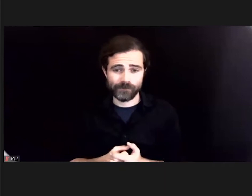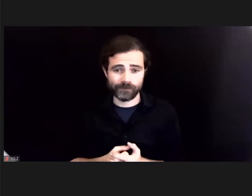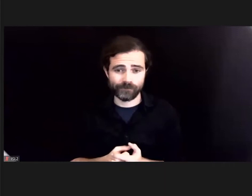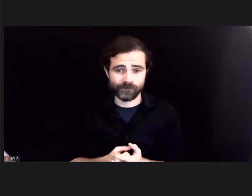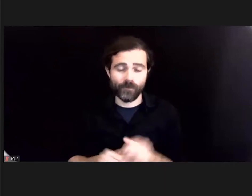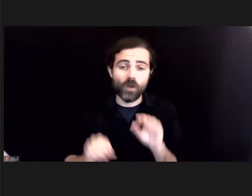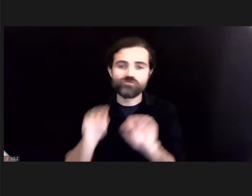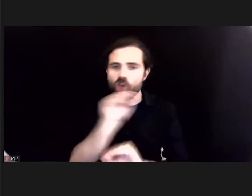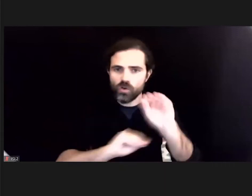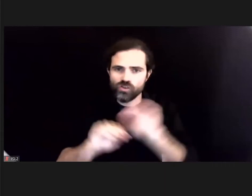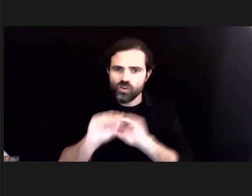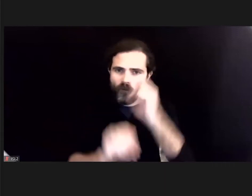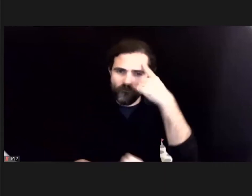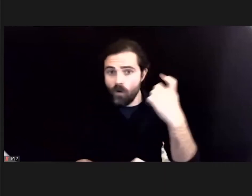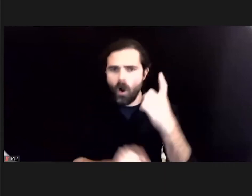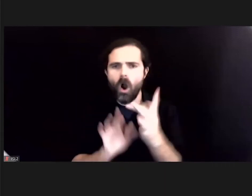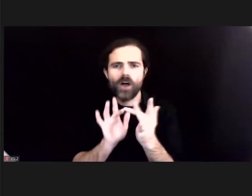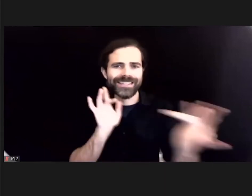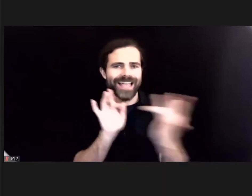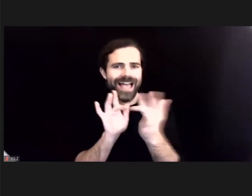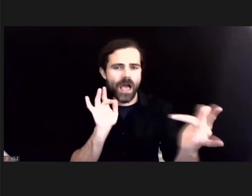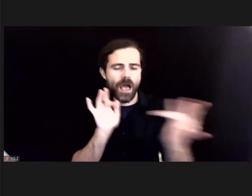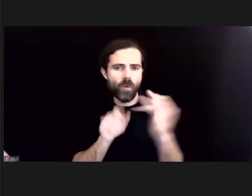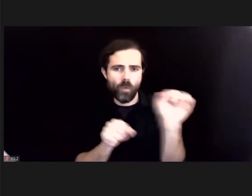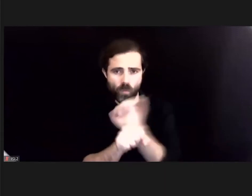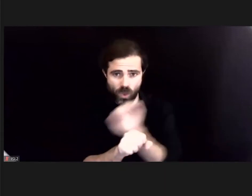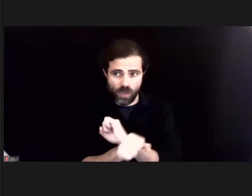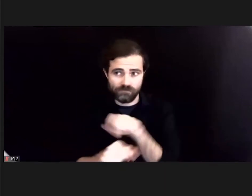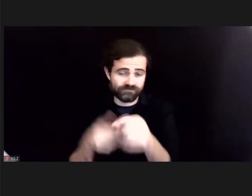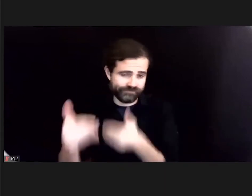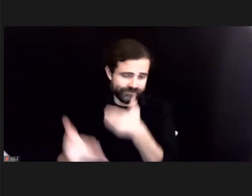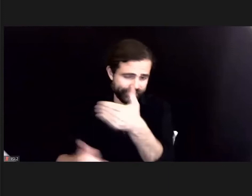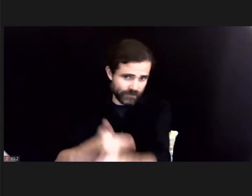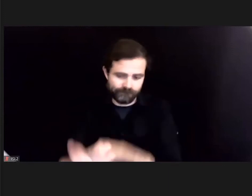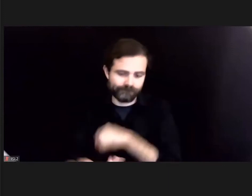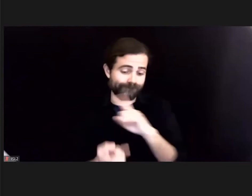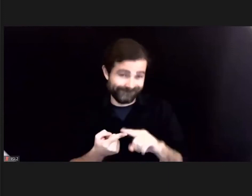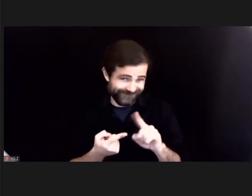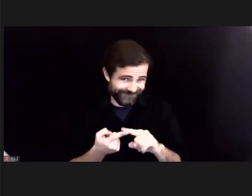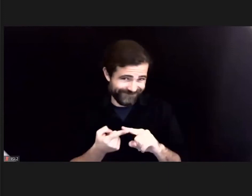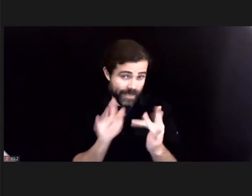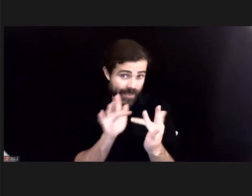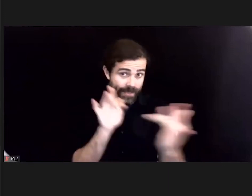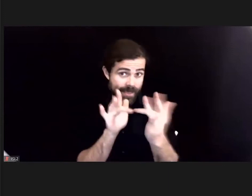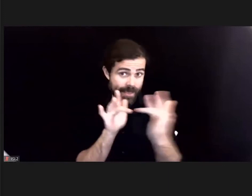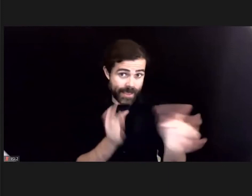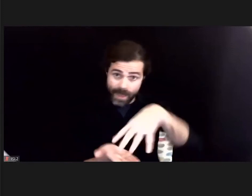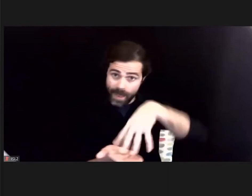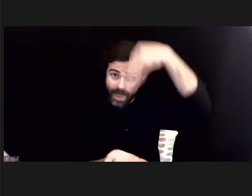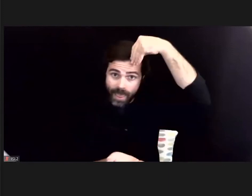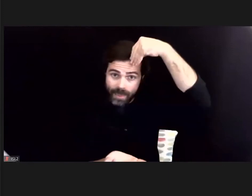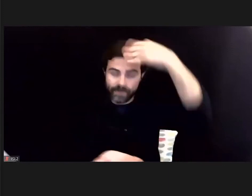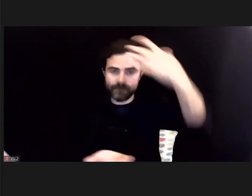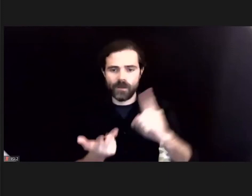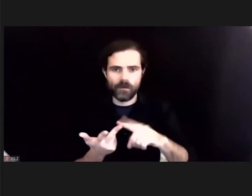of high importance. And same goes for e-learning. We've seen that many schools were suddenly changing